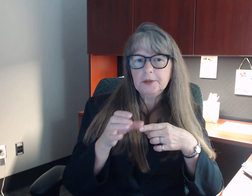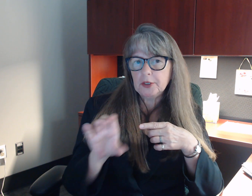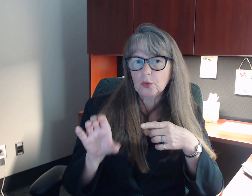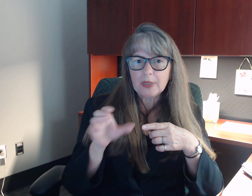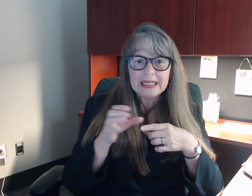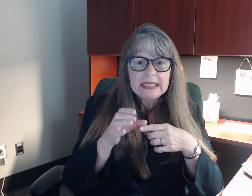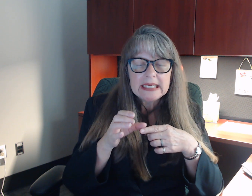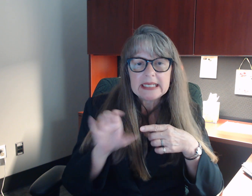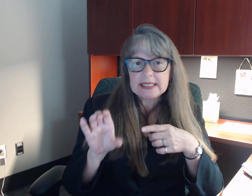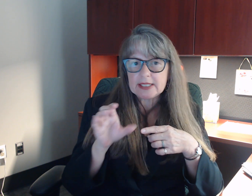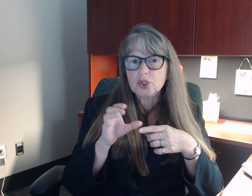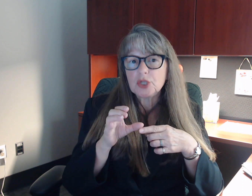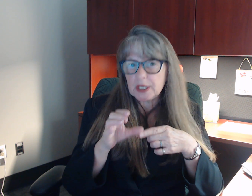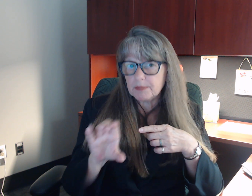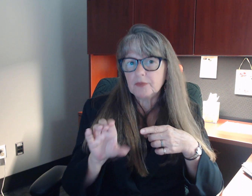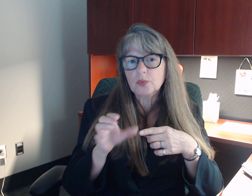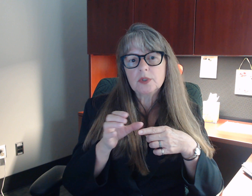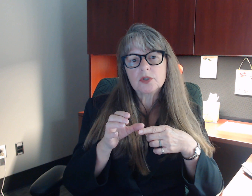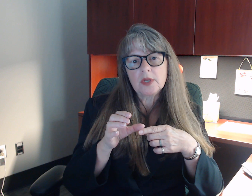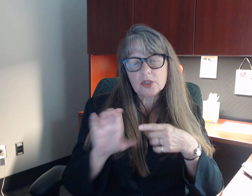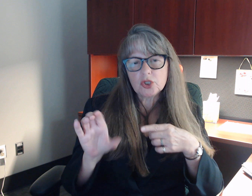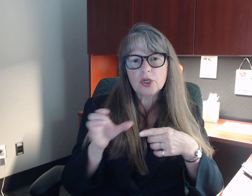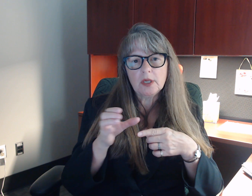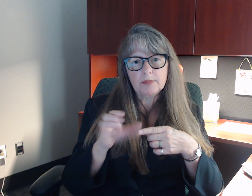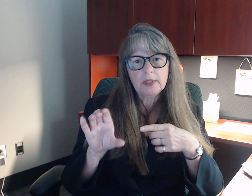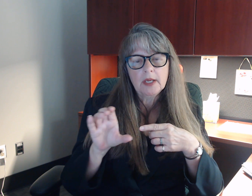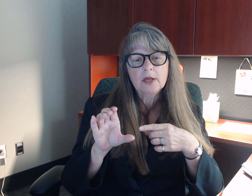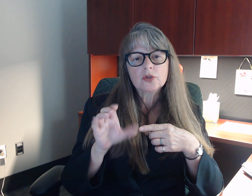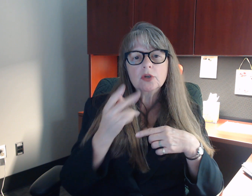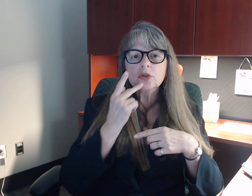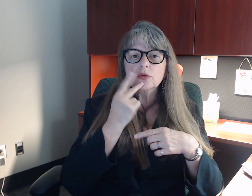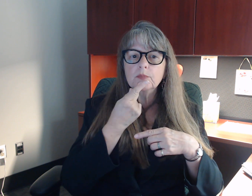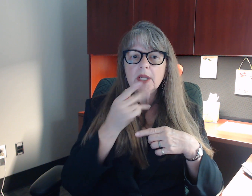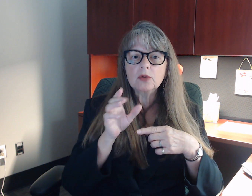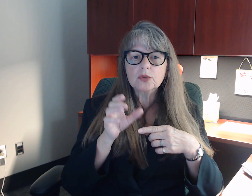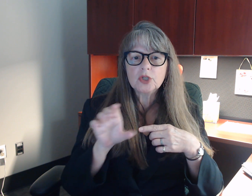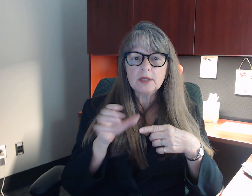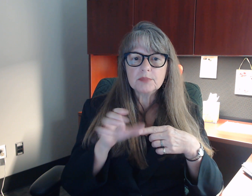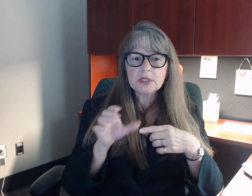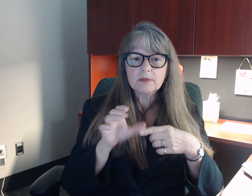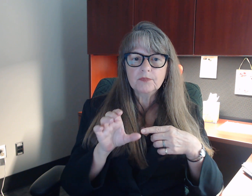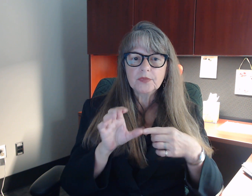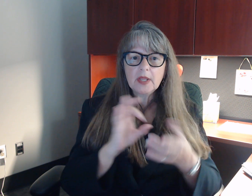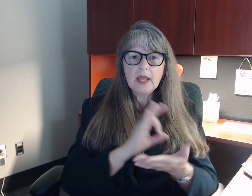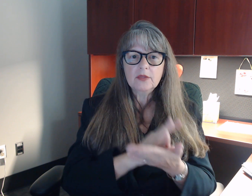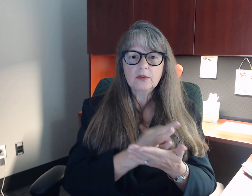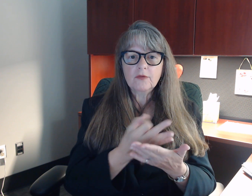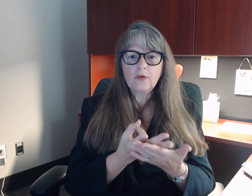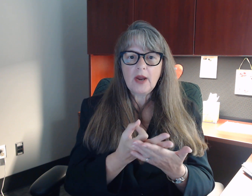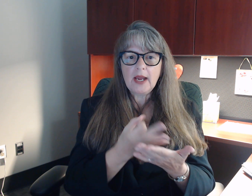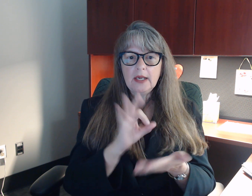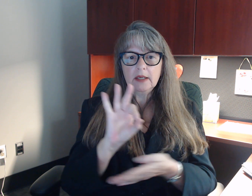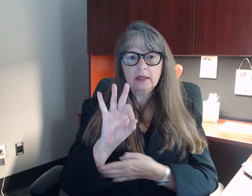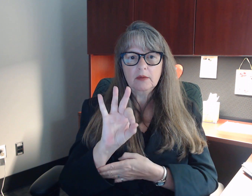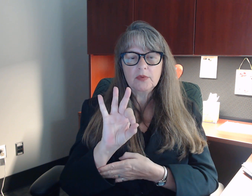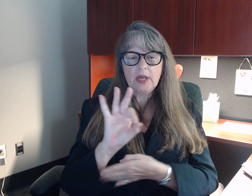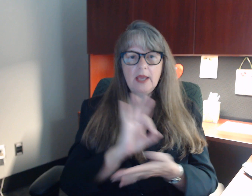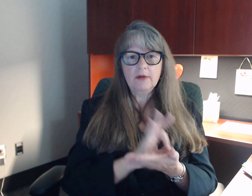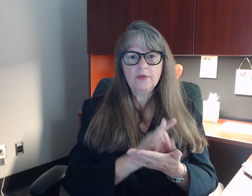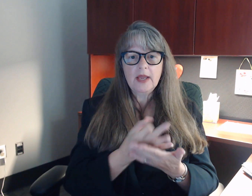you're whittling, and it's a chip of wood, so that's chip. So you can do pickled chips. They're fried with an F,